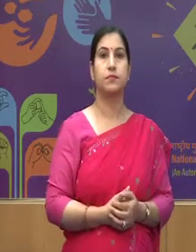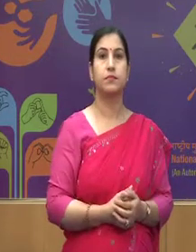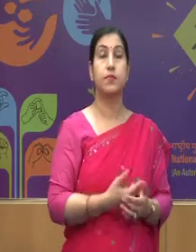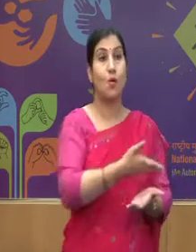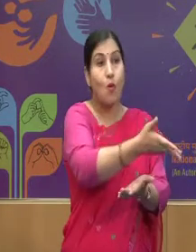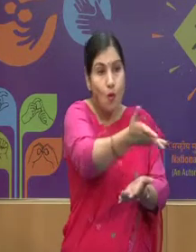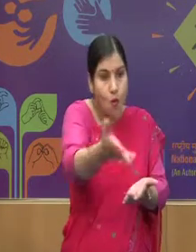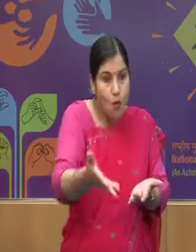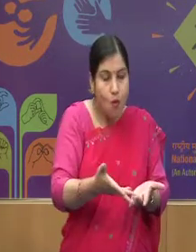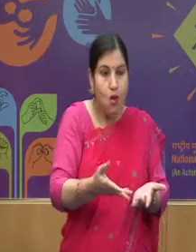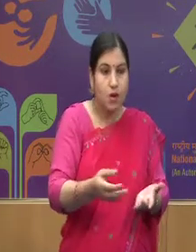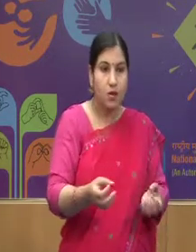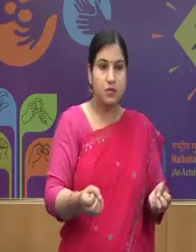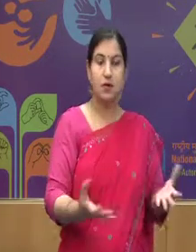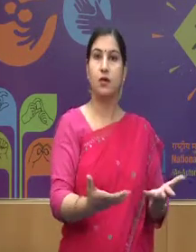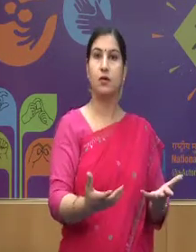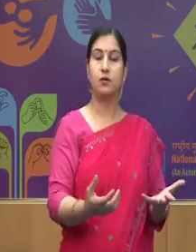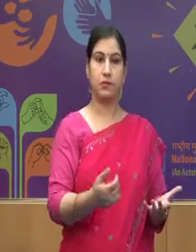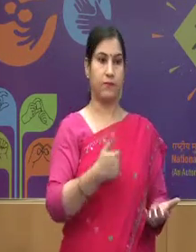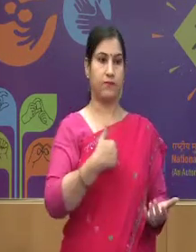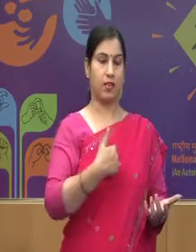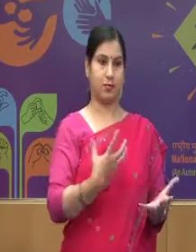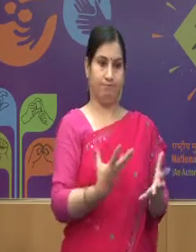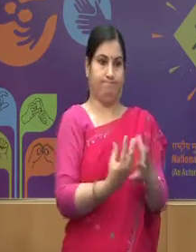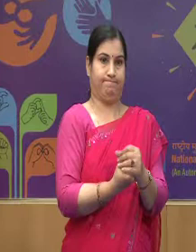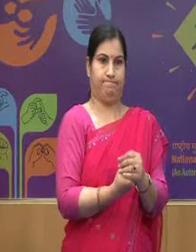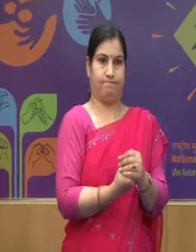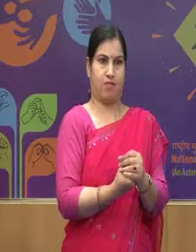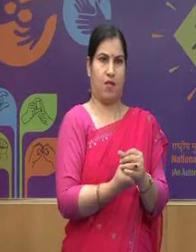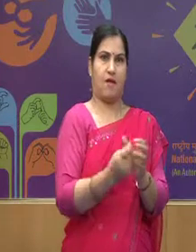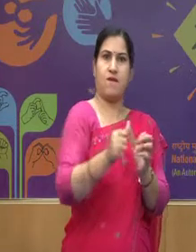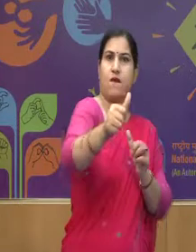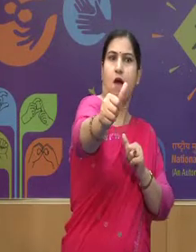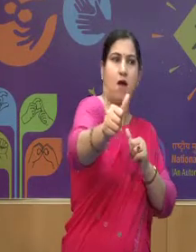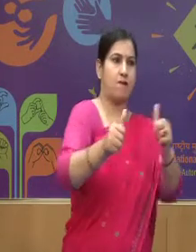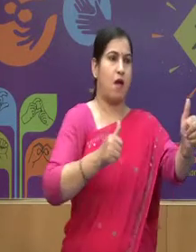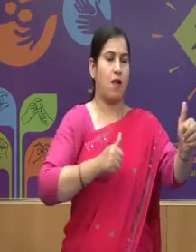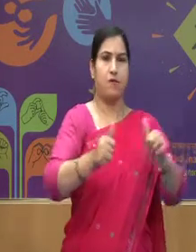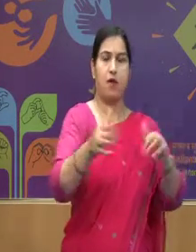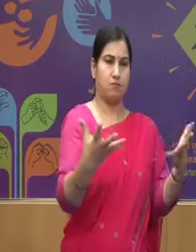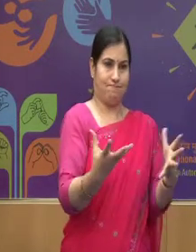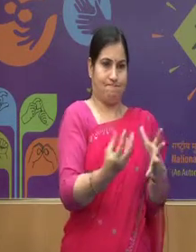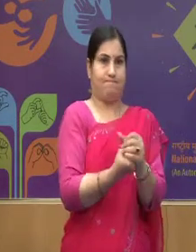All this created a feeling of unity among the citizens of these colonies.